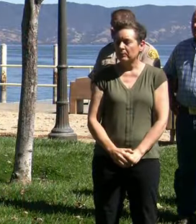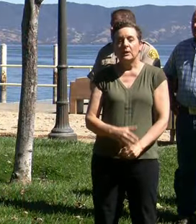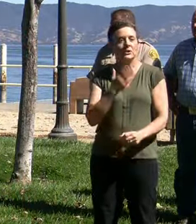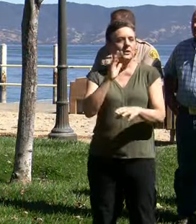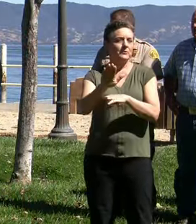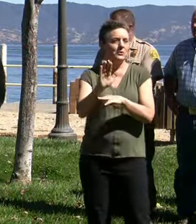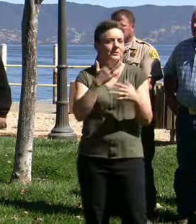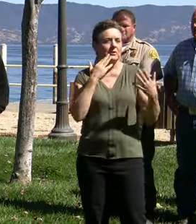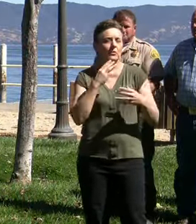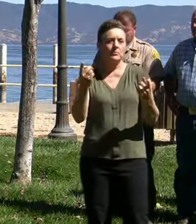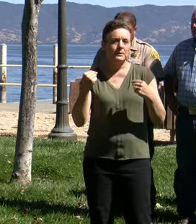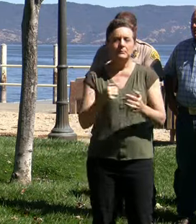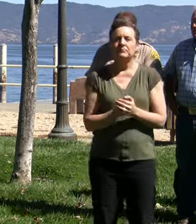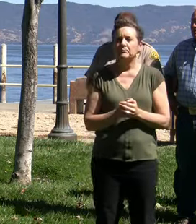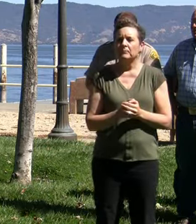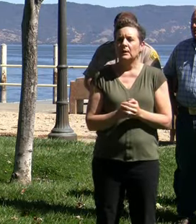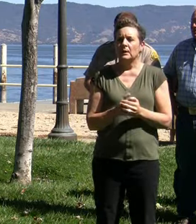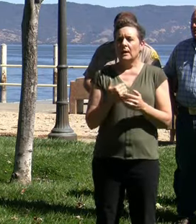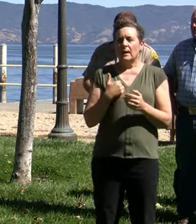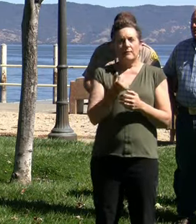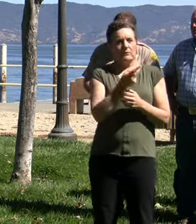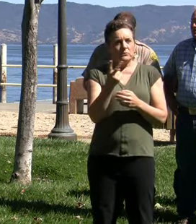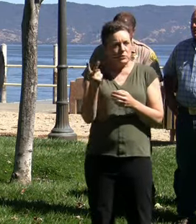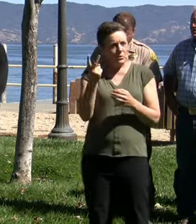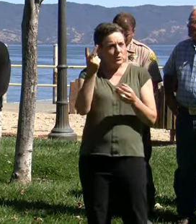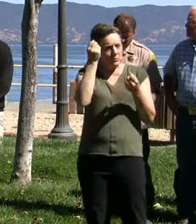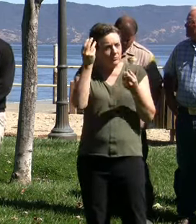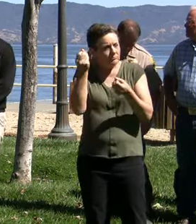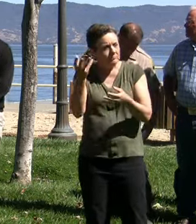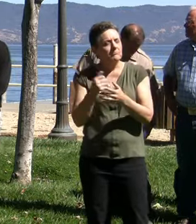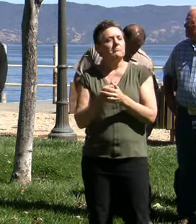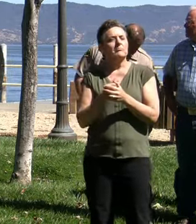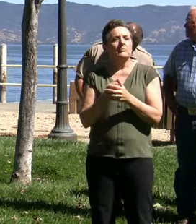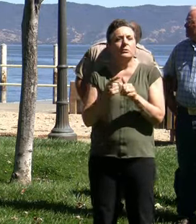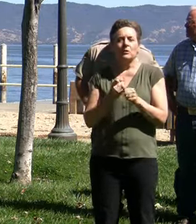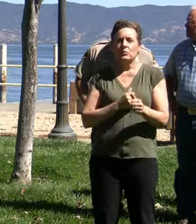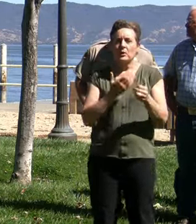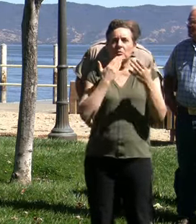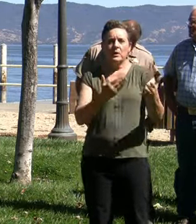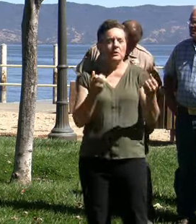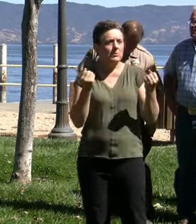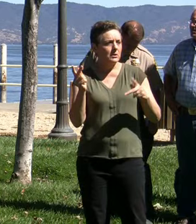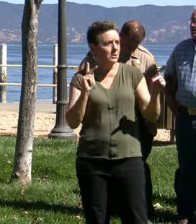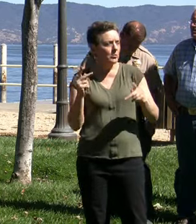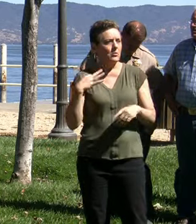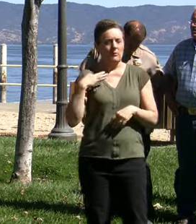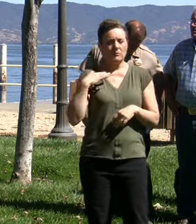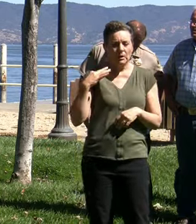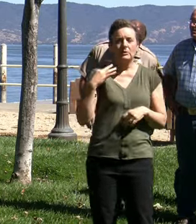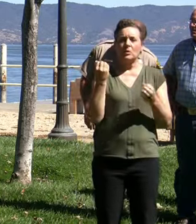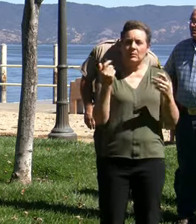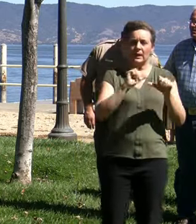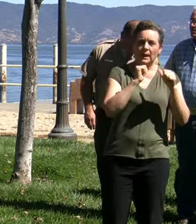Good afternoon, and thank you for being here. I have a number of updates today, but first I'd like to thank the many volunteers and